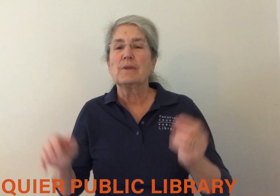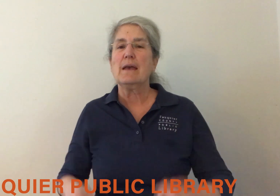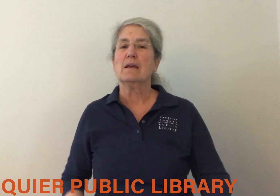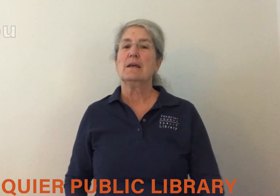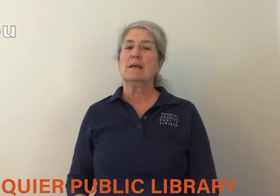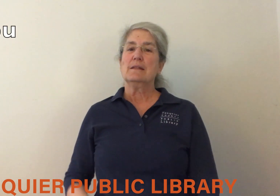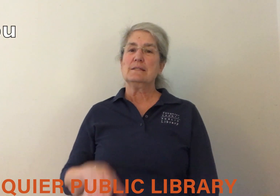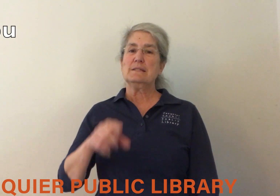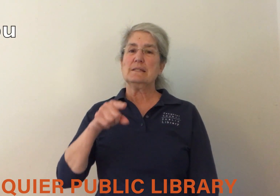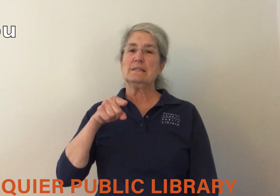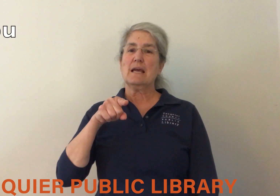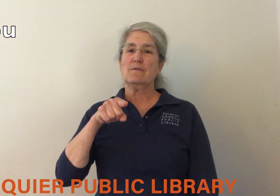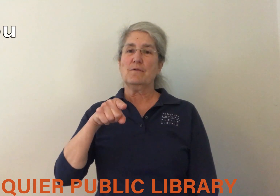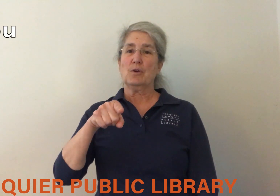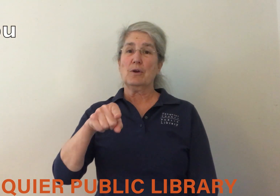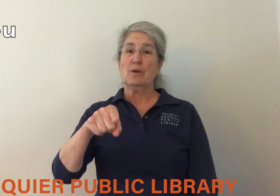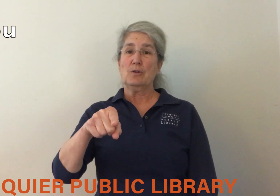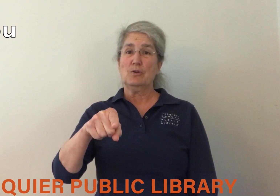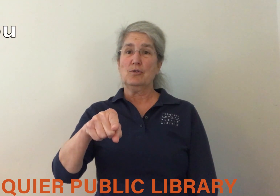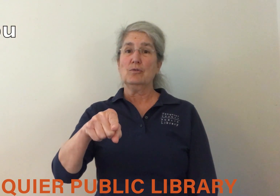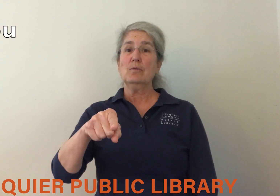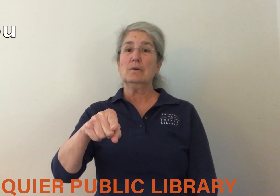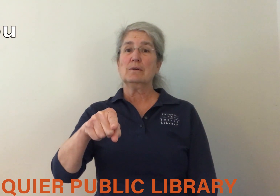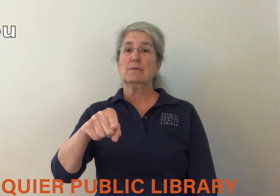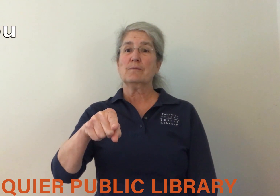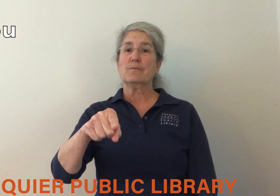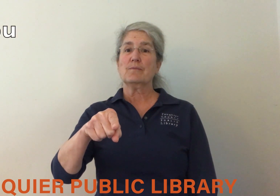okay, this is the sign for you.